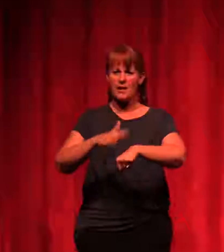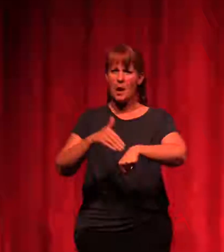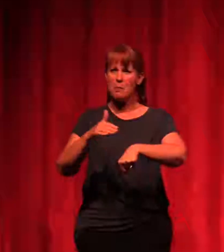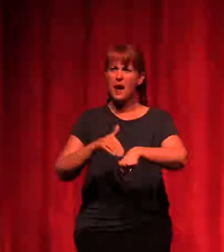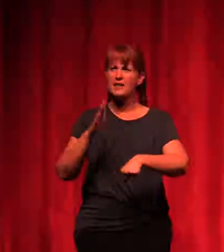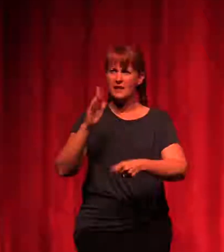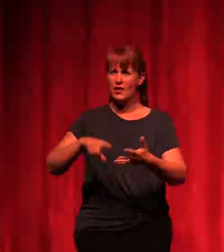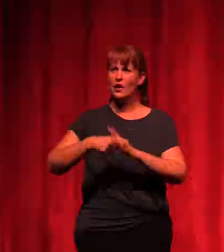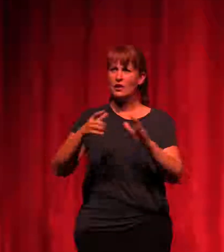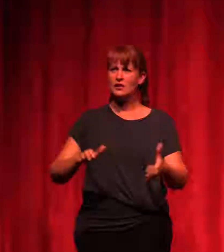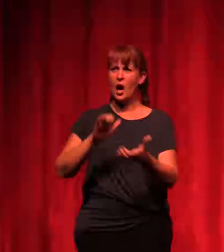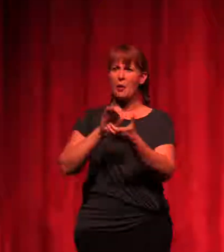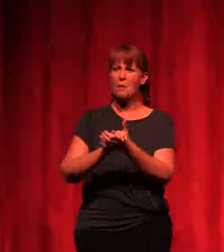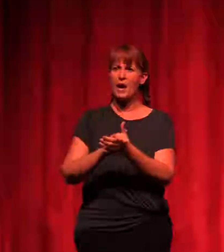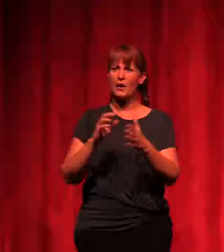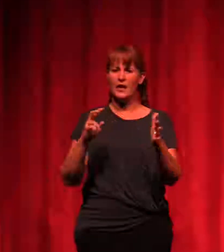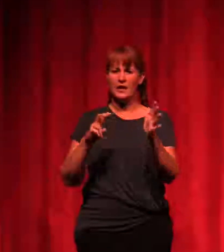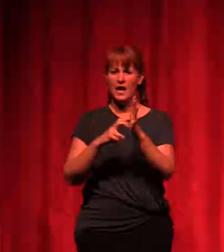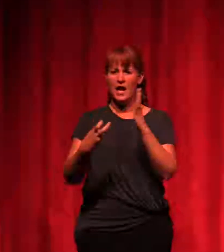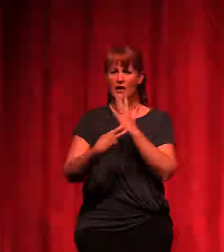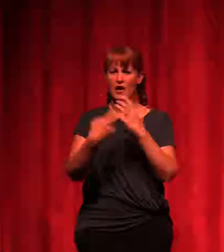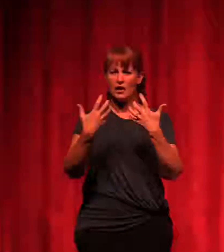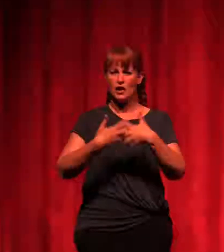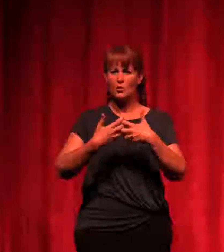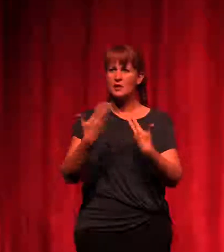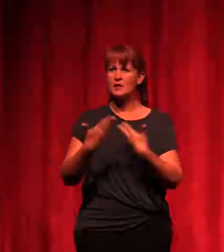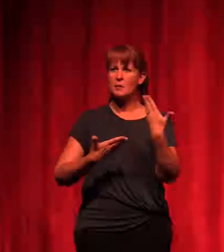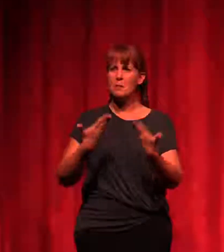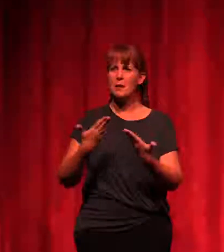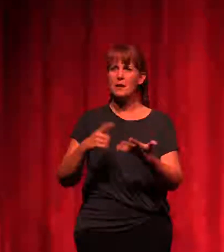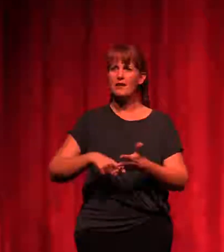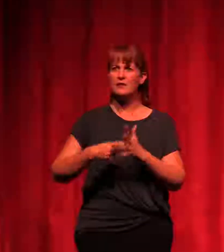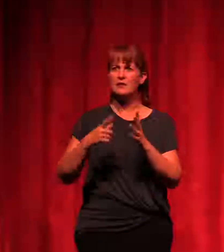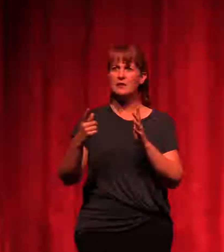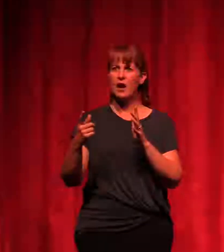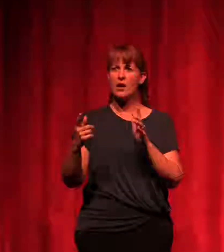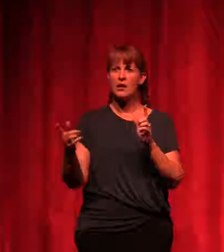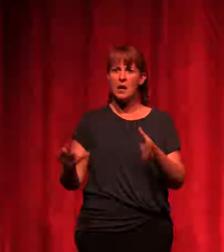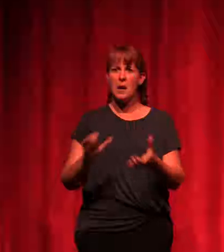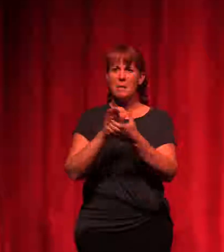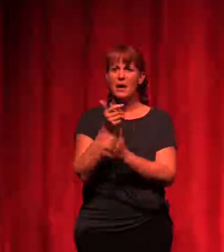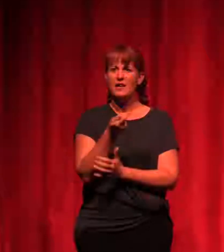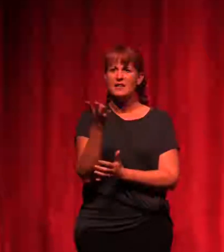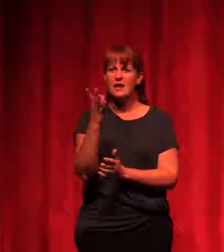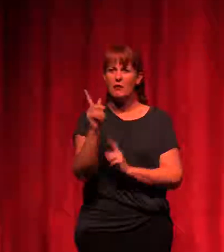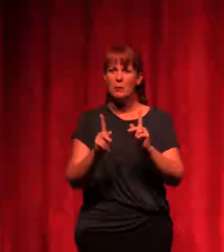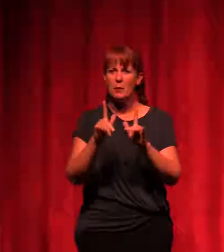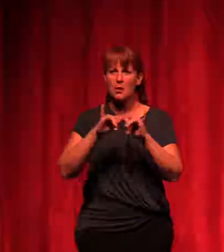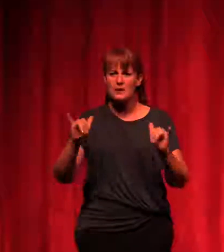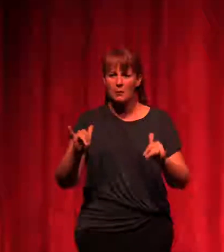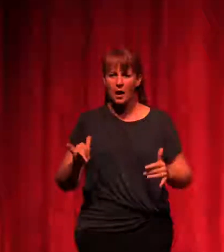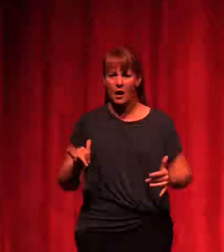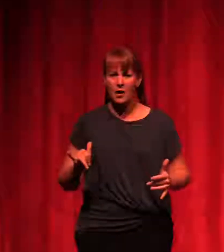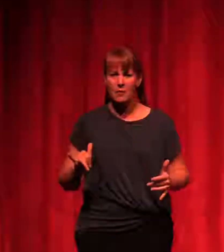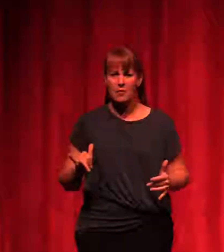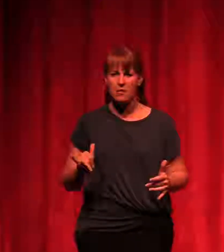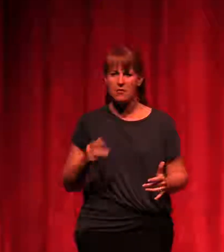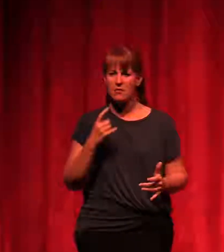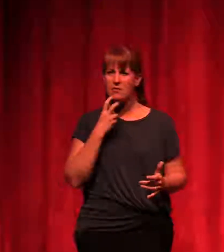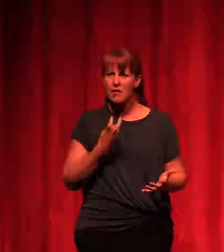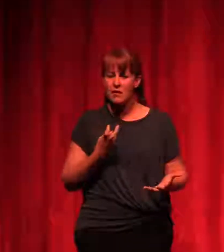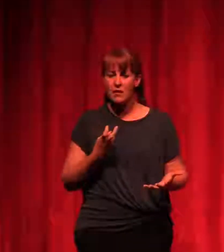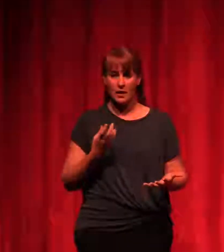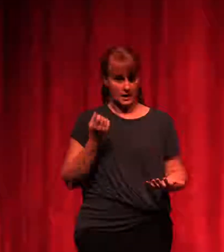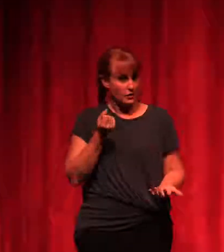And they're going to start marrying their toasters. And they might even start marrying multiple people. And